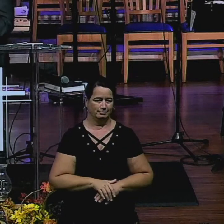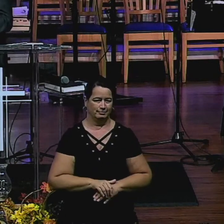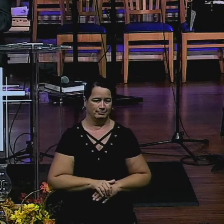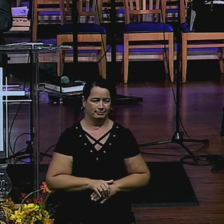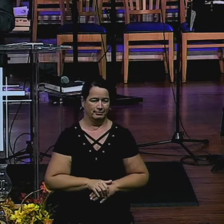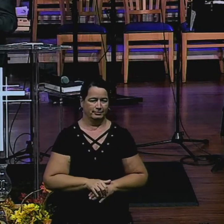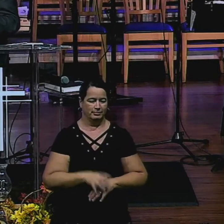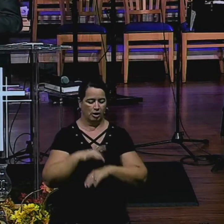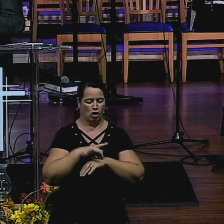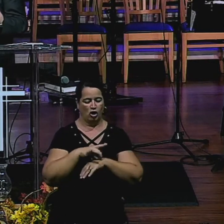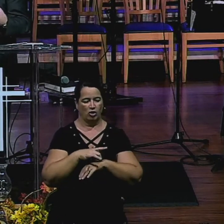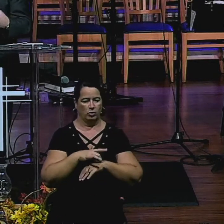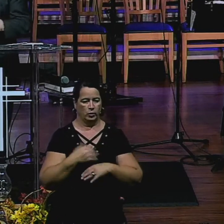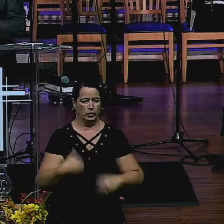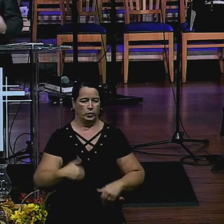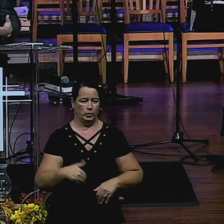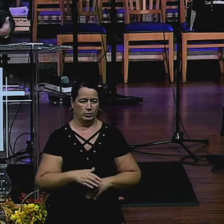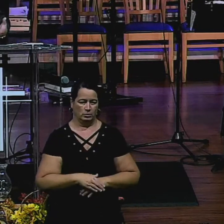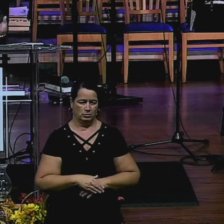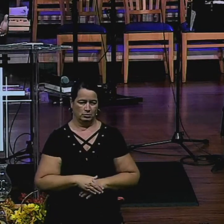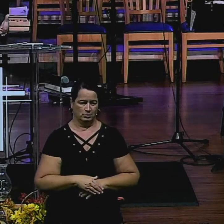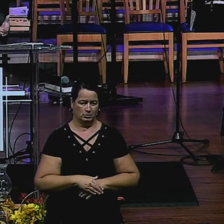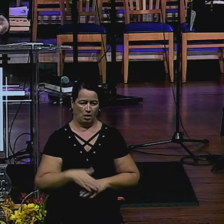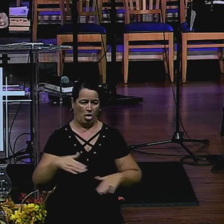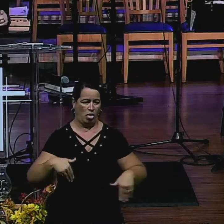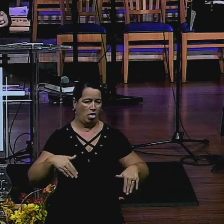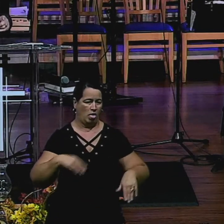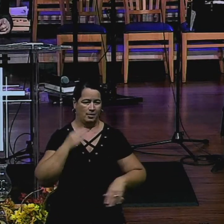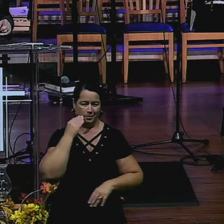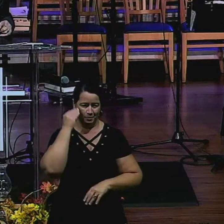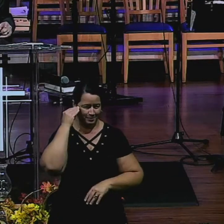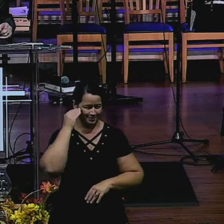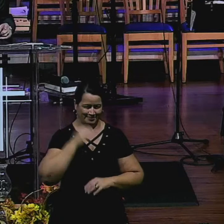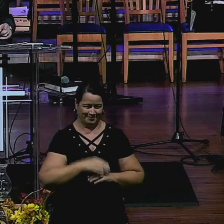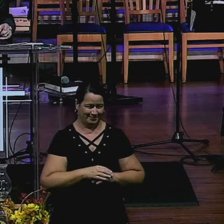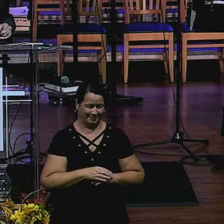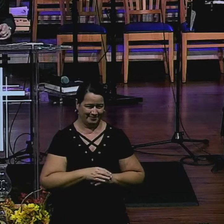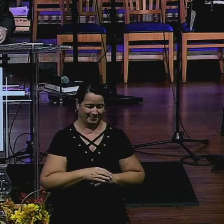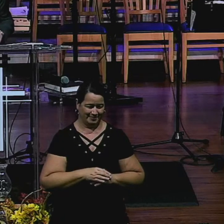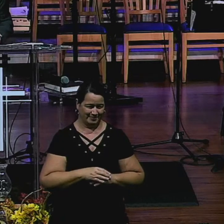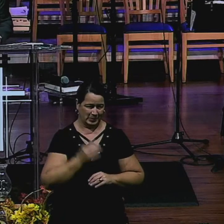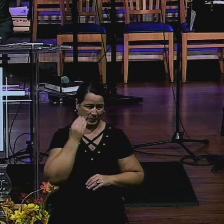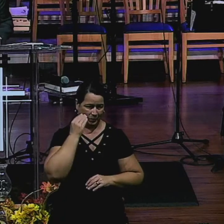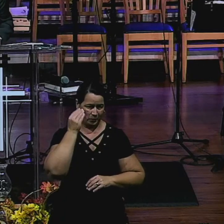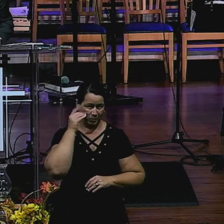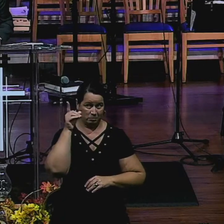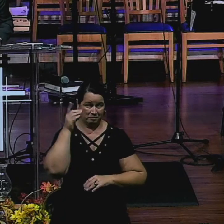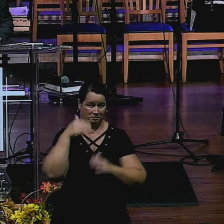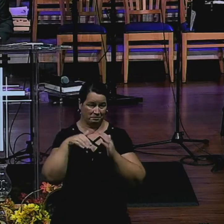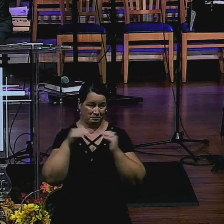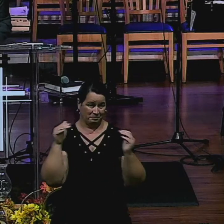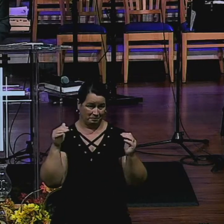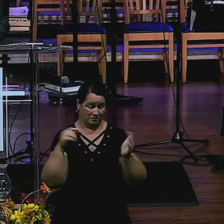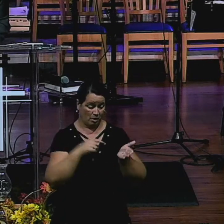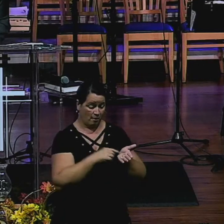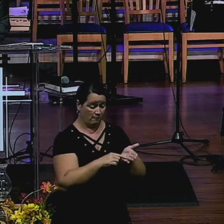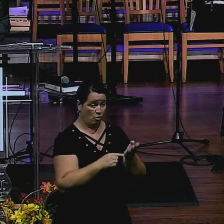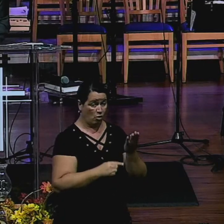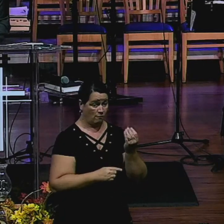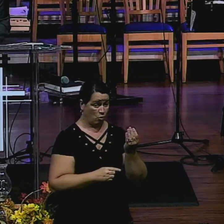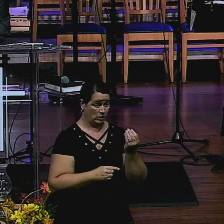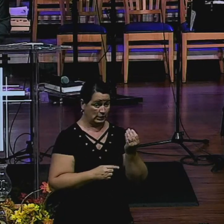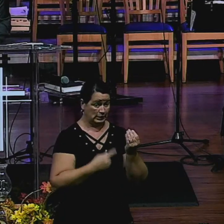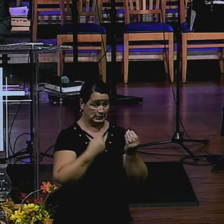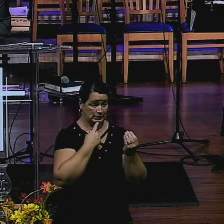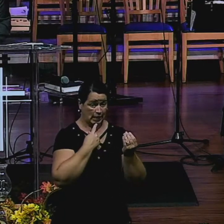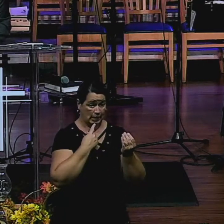called planet Earth, and we're not yet home. So verse 14 says, of that same